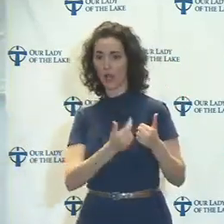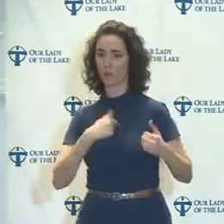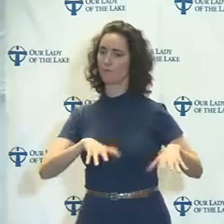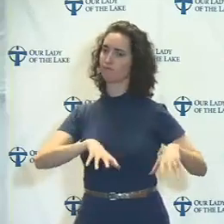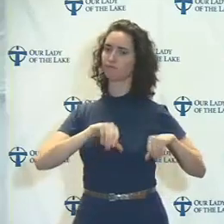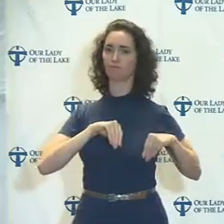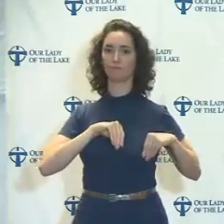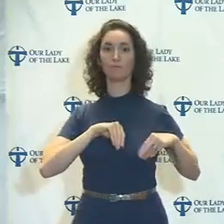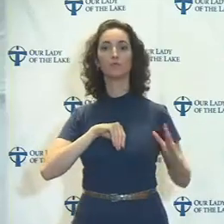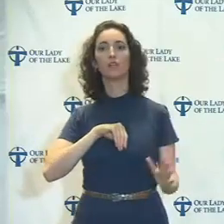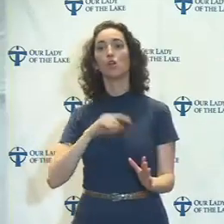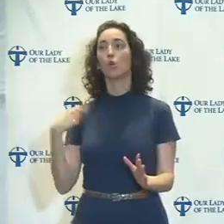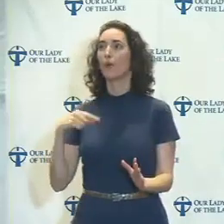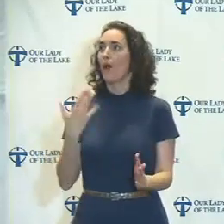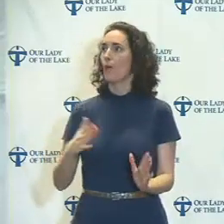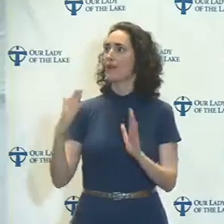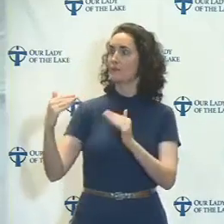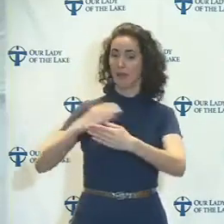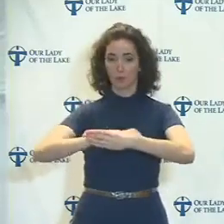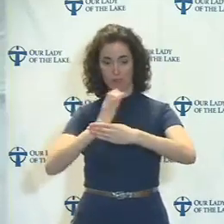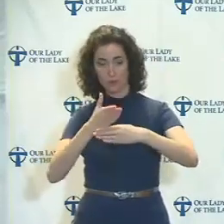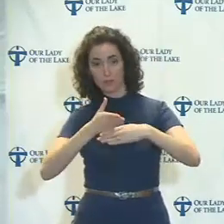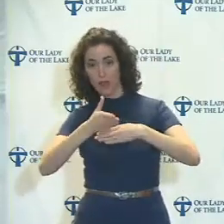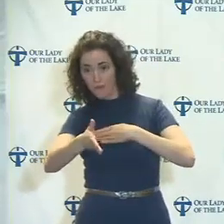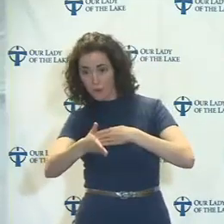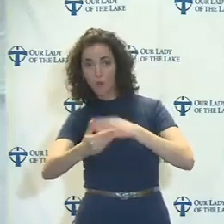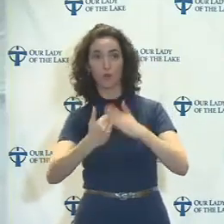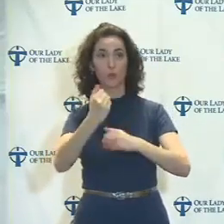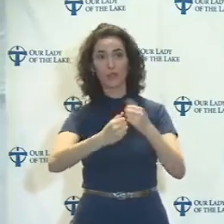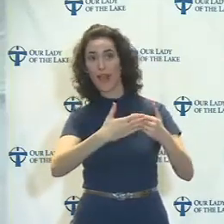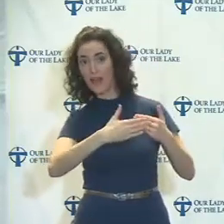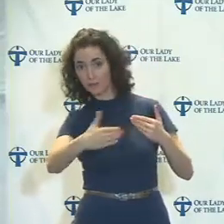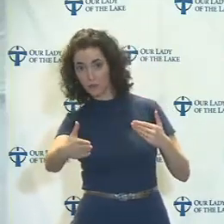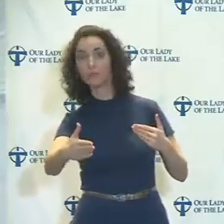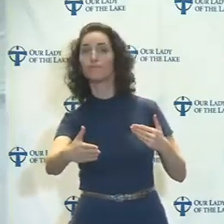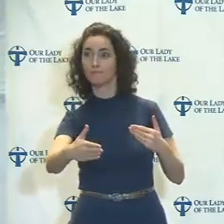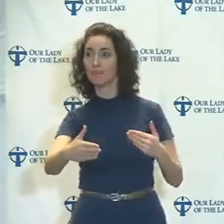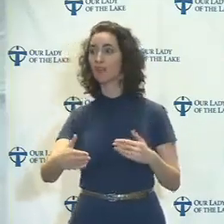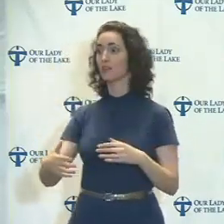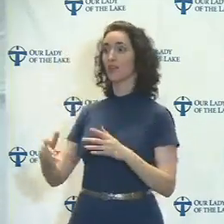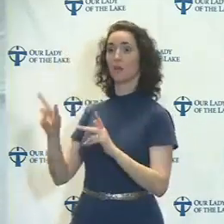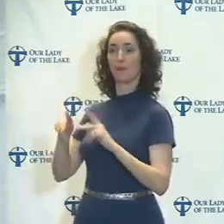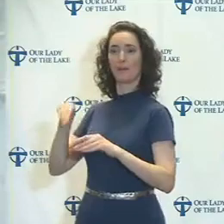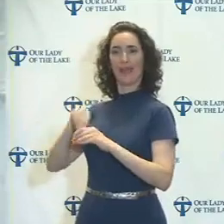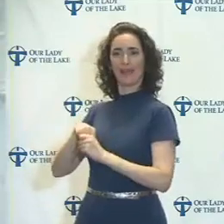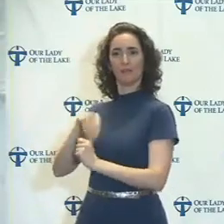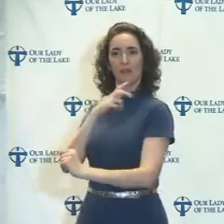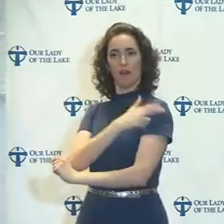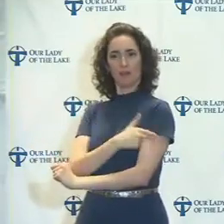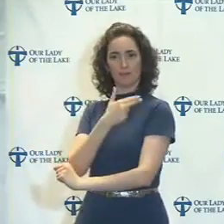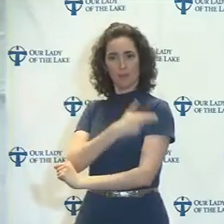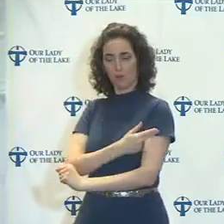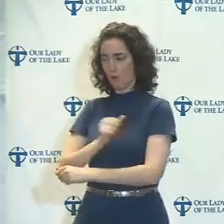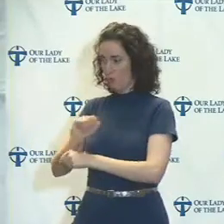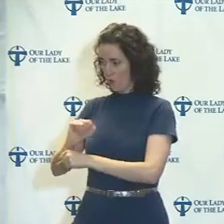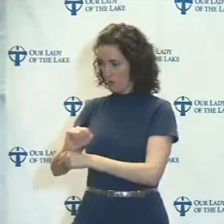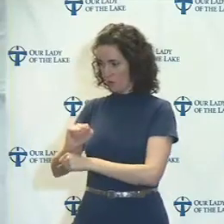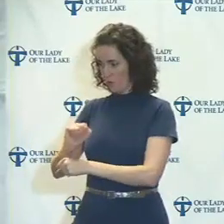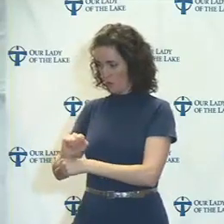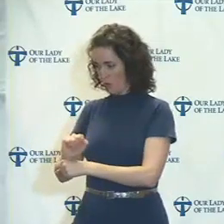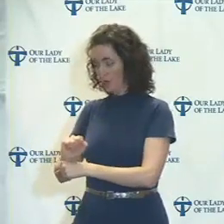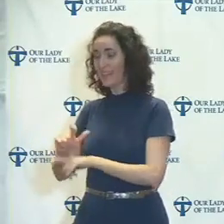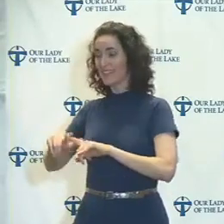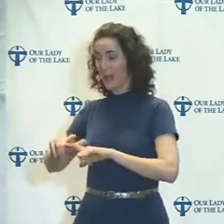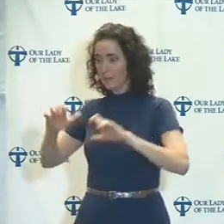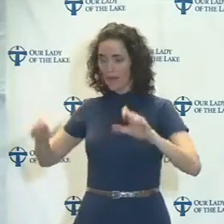we fully anticipated that post-Christmas and New Year's, we couldn't have the hospital folks all also be focused on